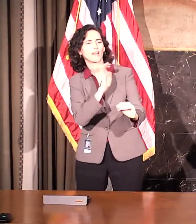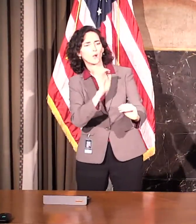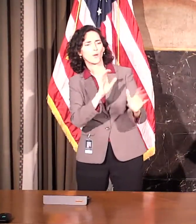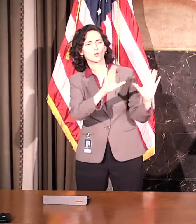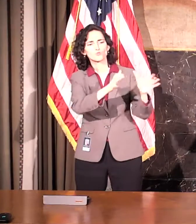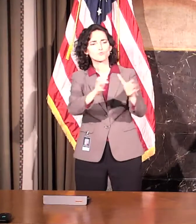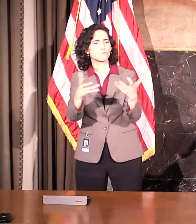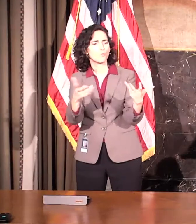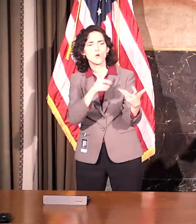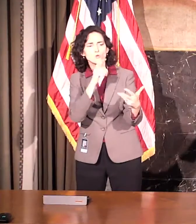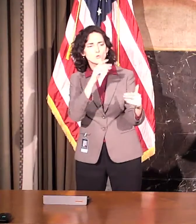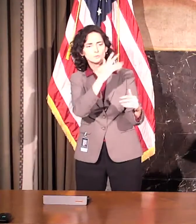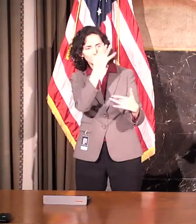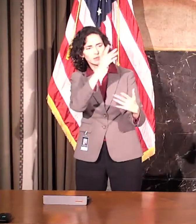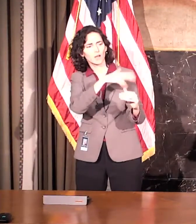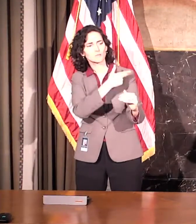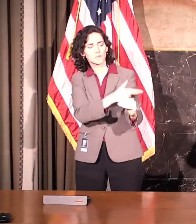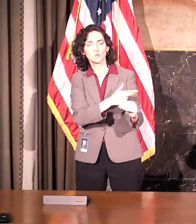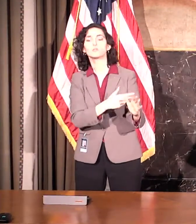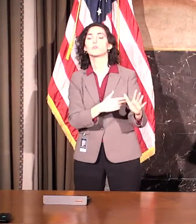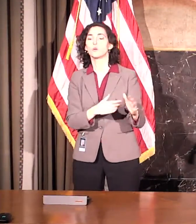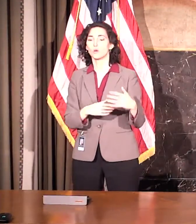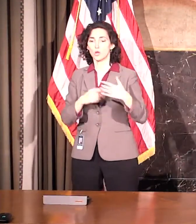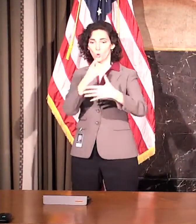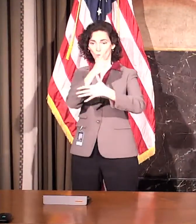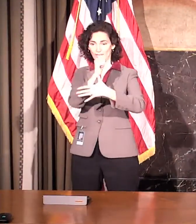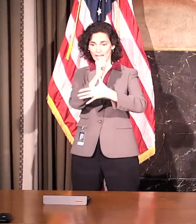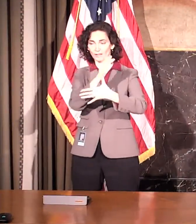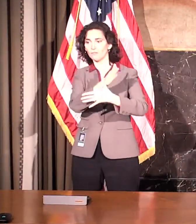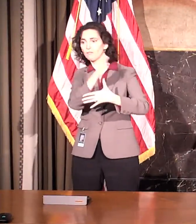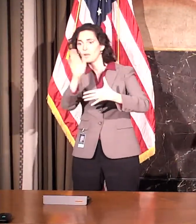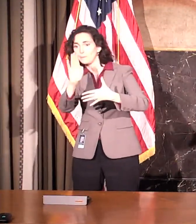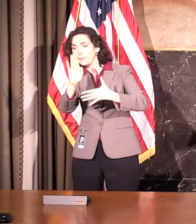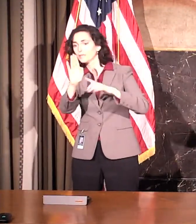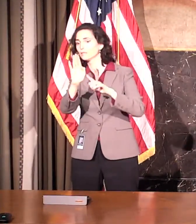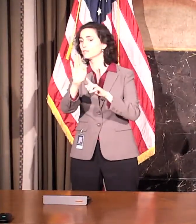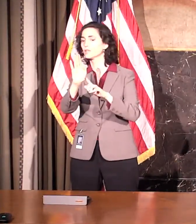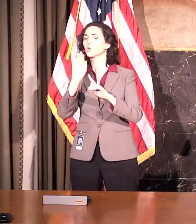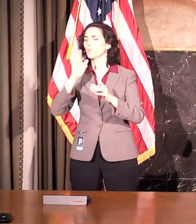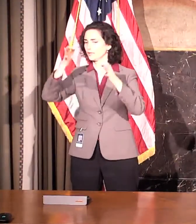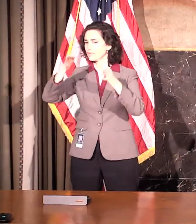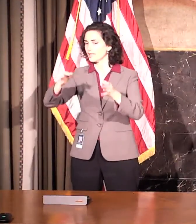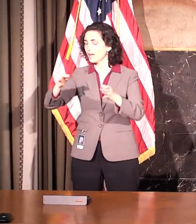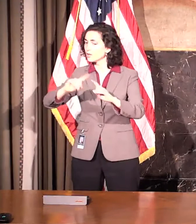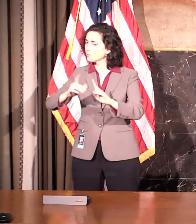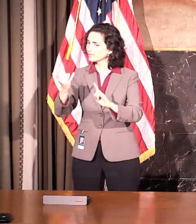priorities beyond 1A. But we're just, quite frankly, we're not there yet.